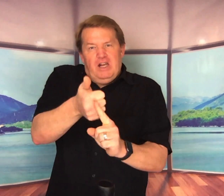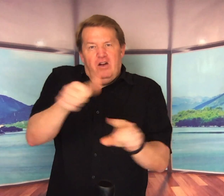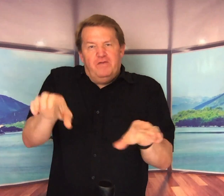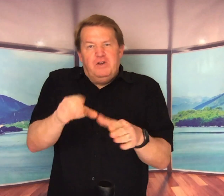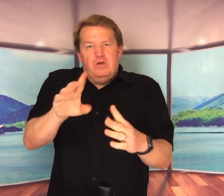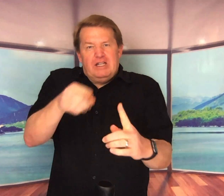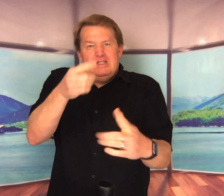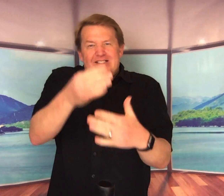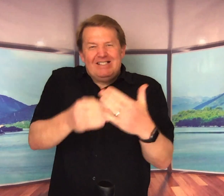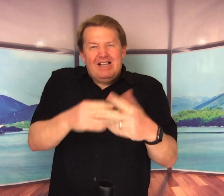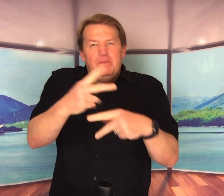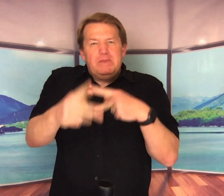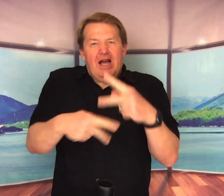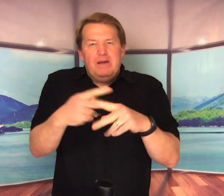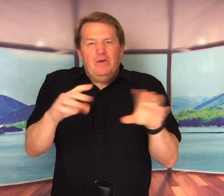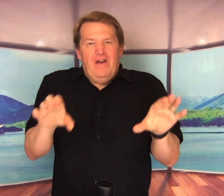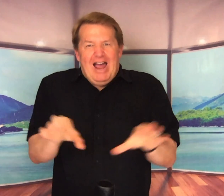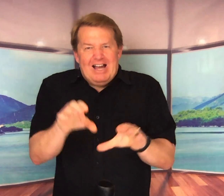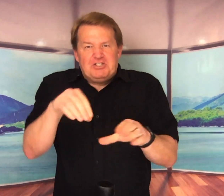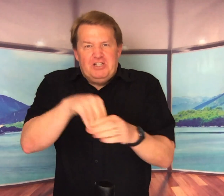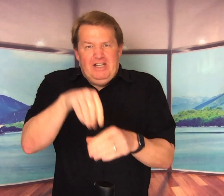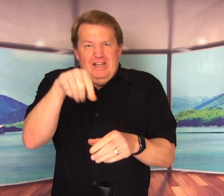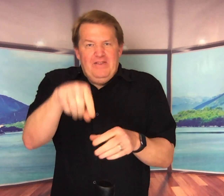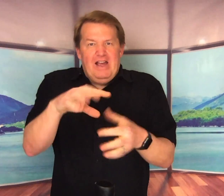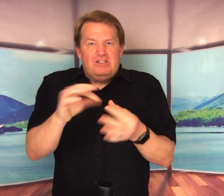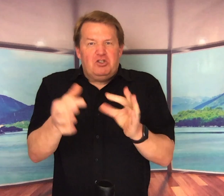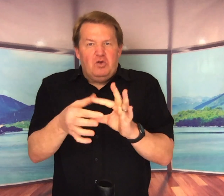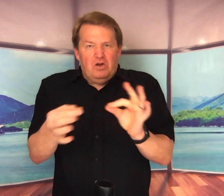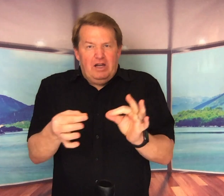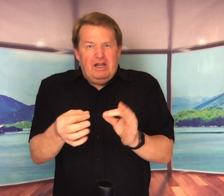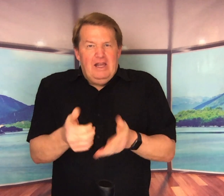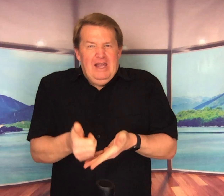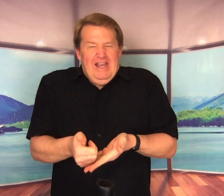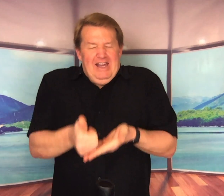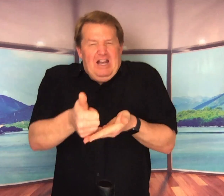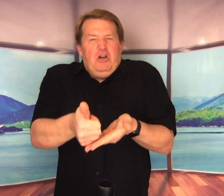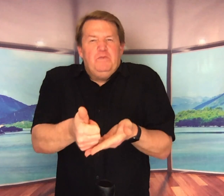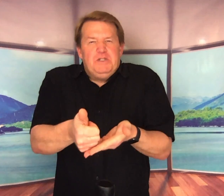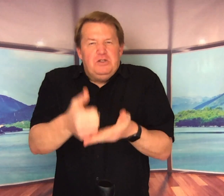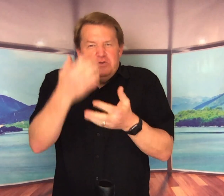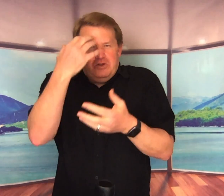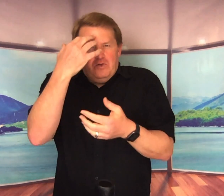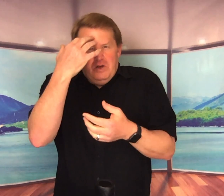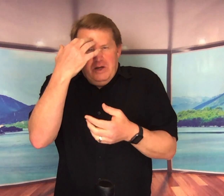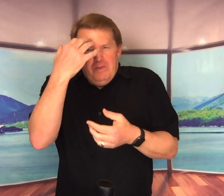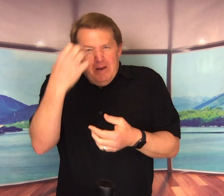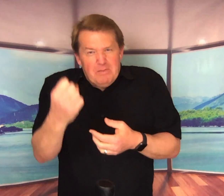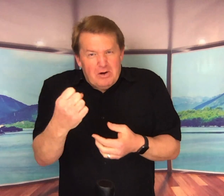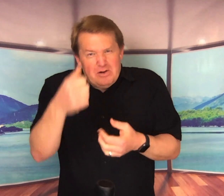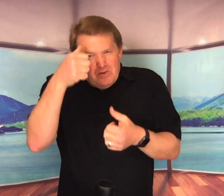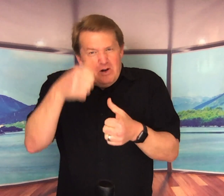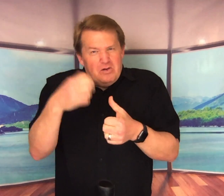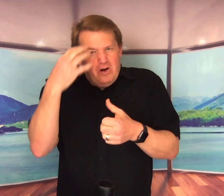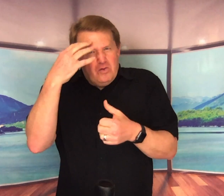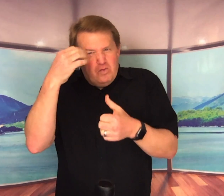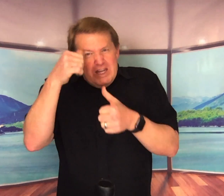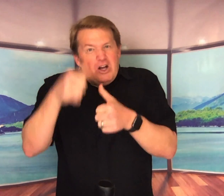yourself doing some type of action in that story, it helps you to remember or